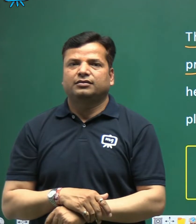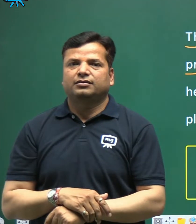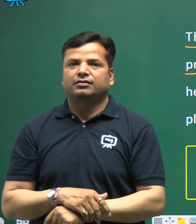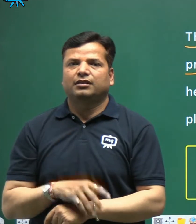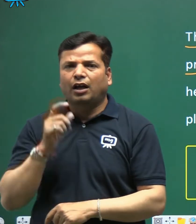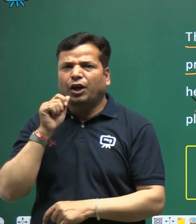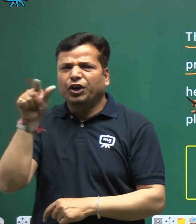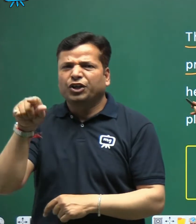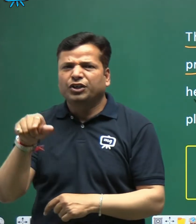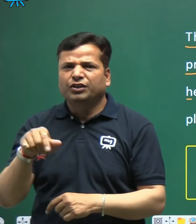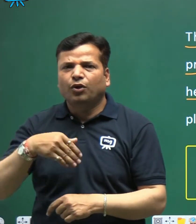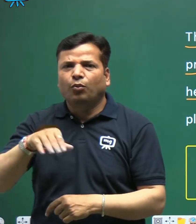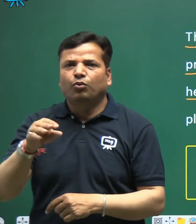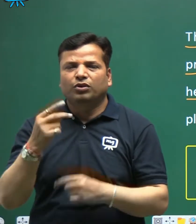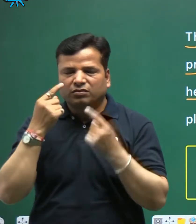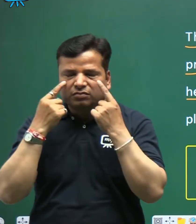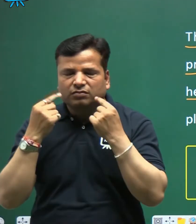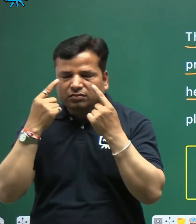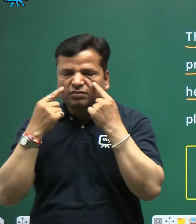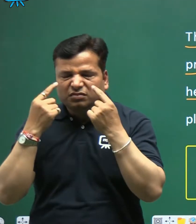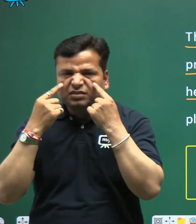he would weep